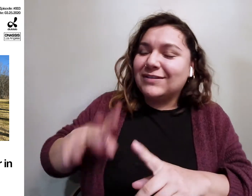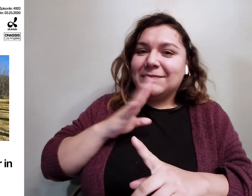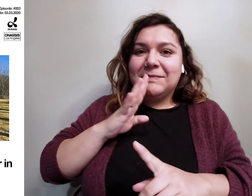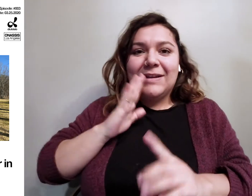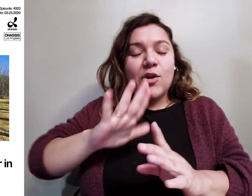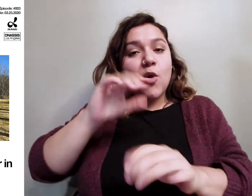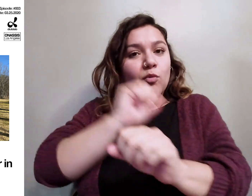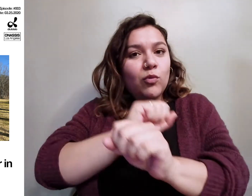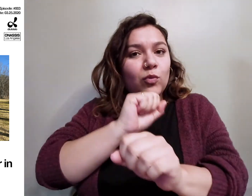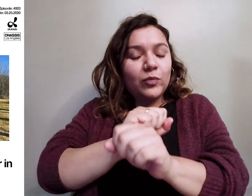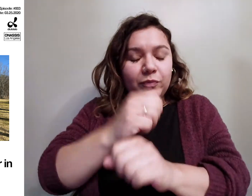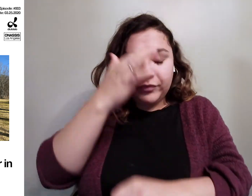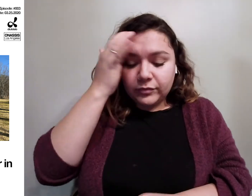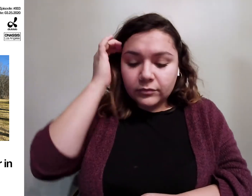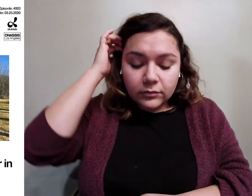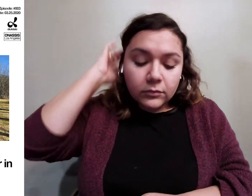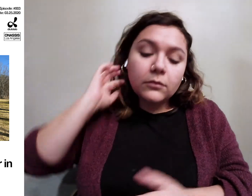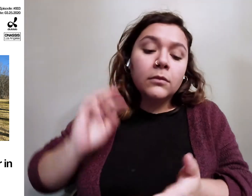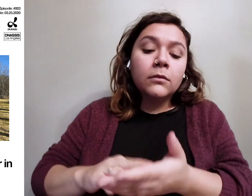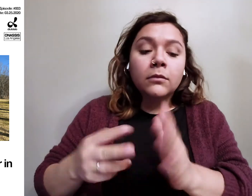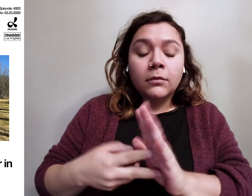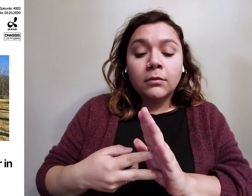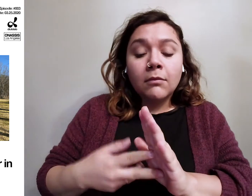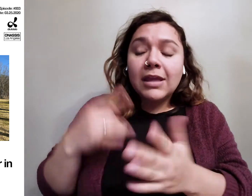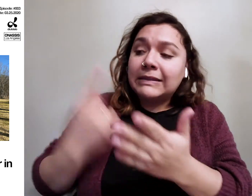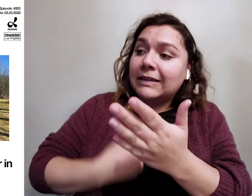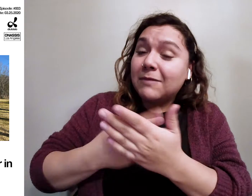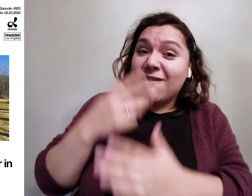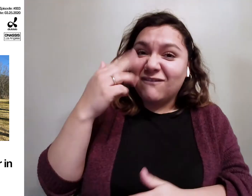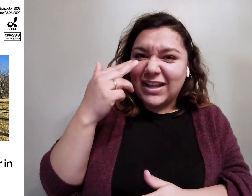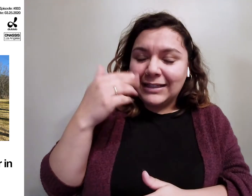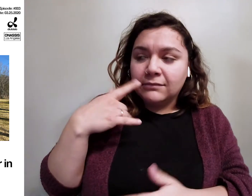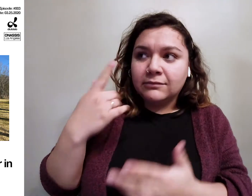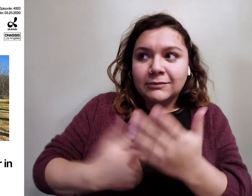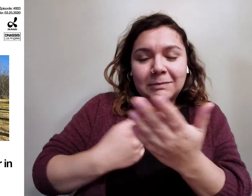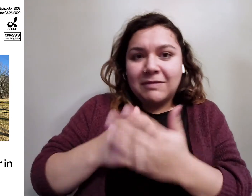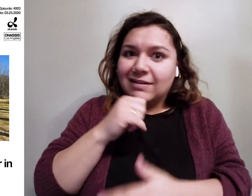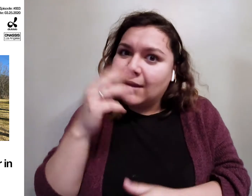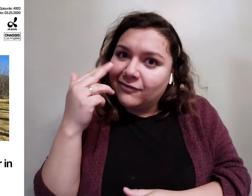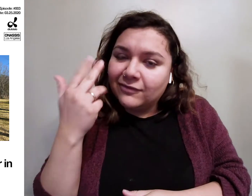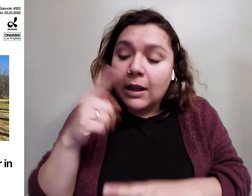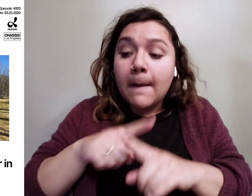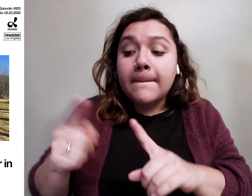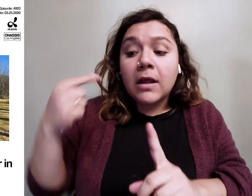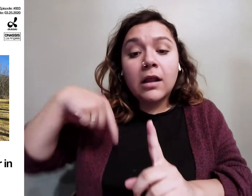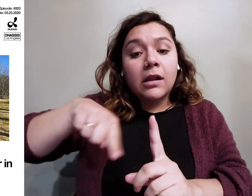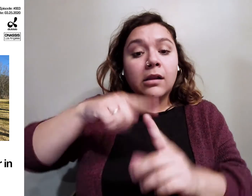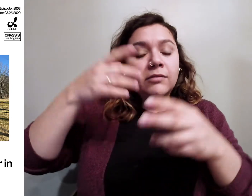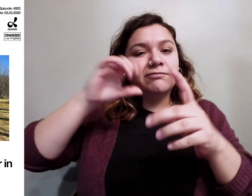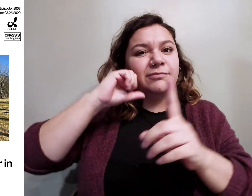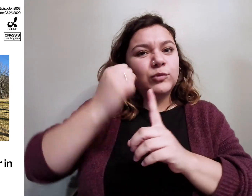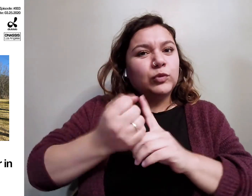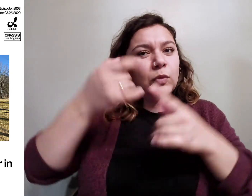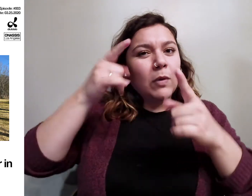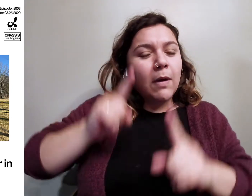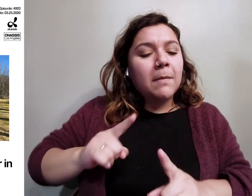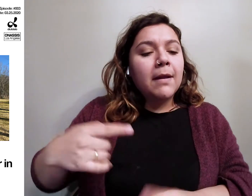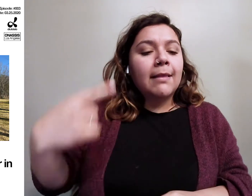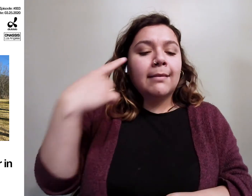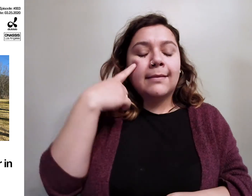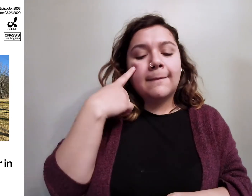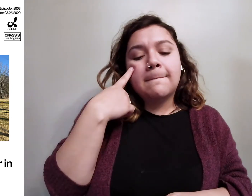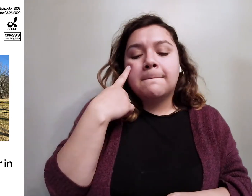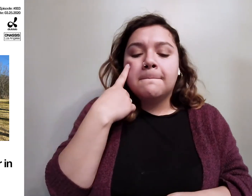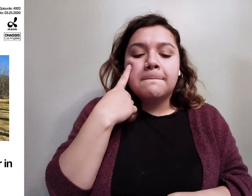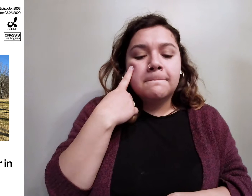speaking in her work, which sometimes is funny and sometimes is not. And under these circumstances, I think